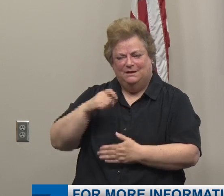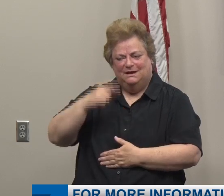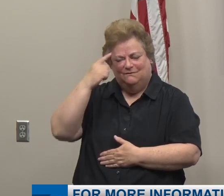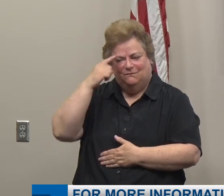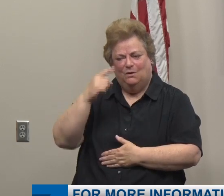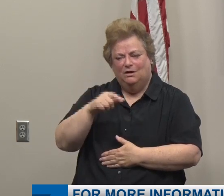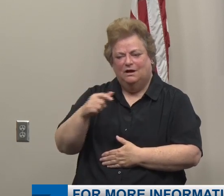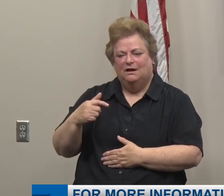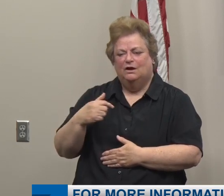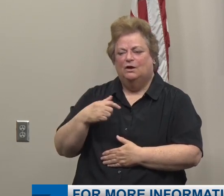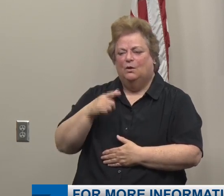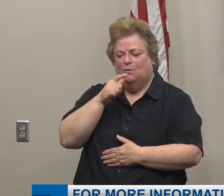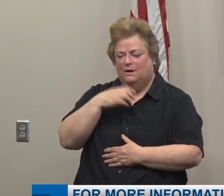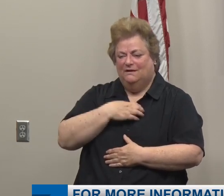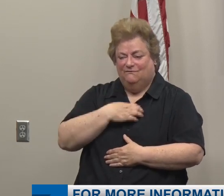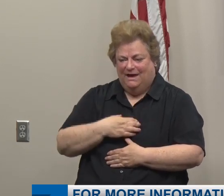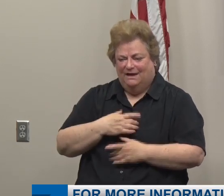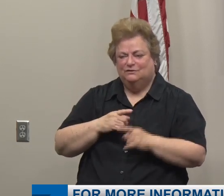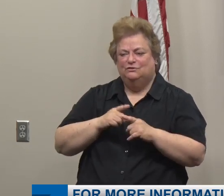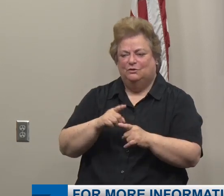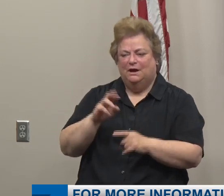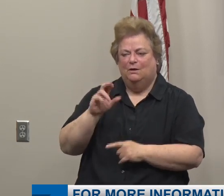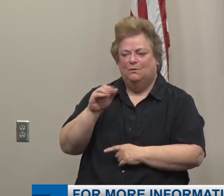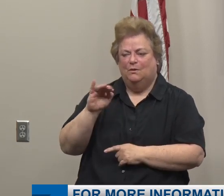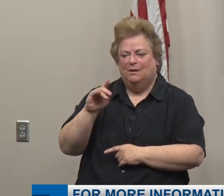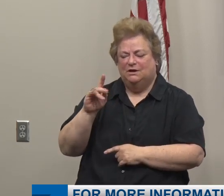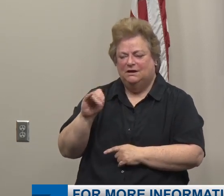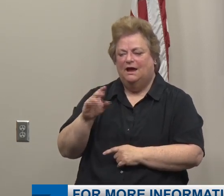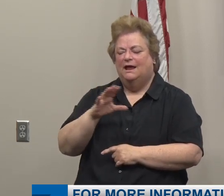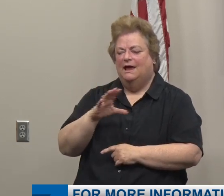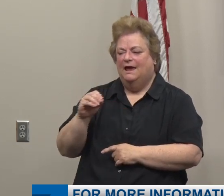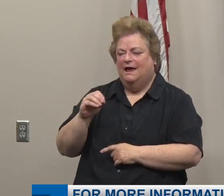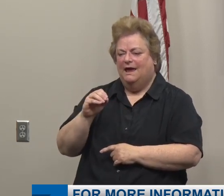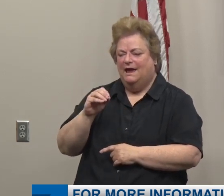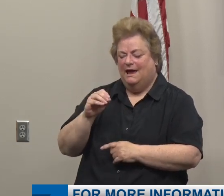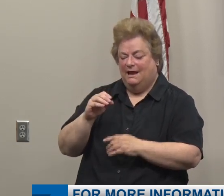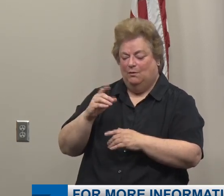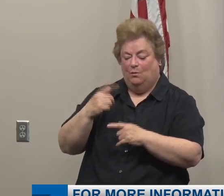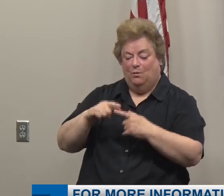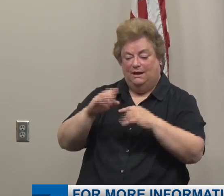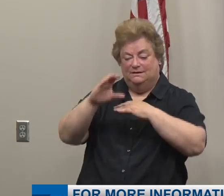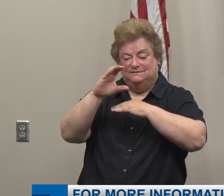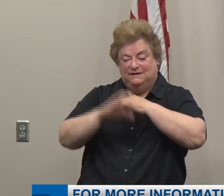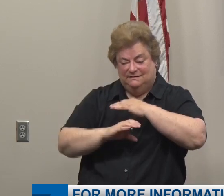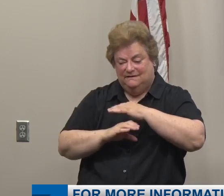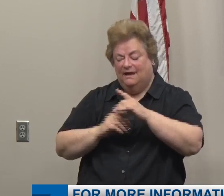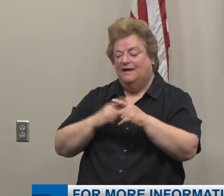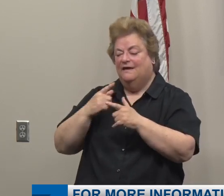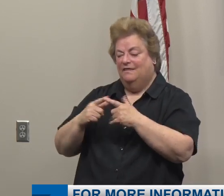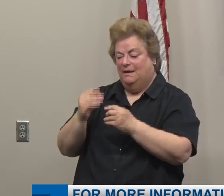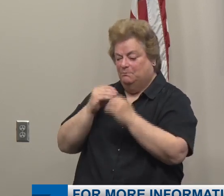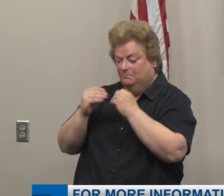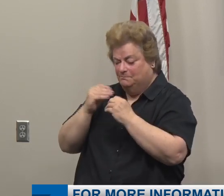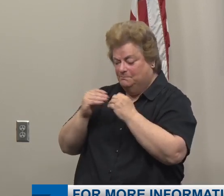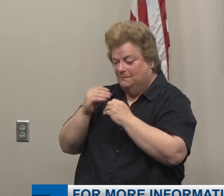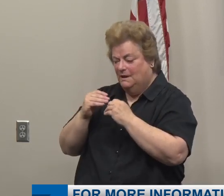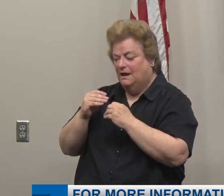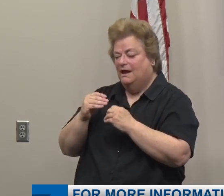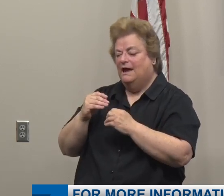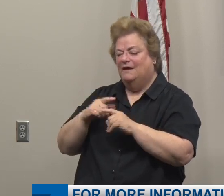will fast during Ramadan and share break the fast meals with family after sunset and engage in acts of service